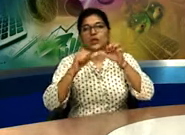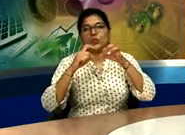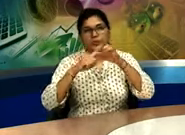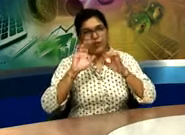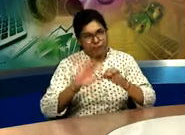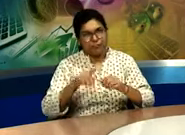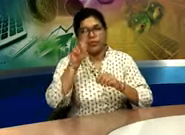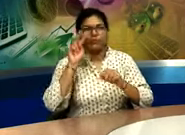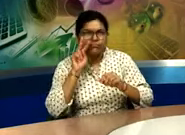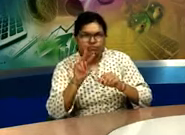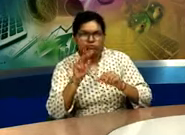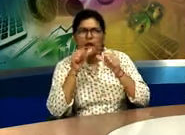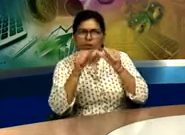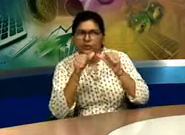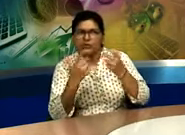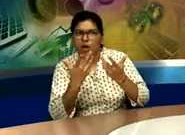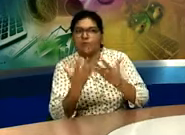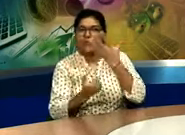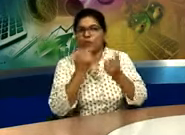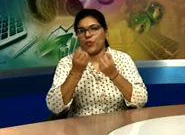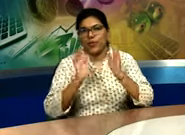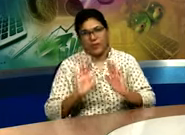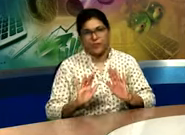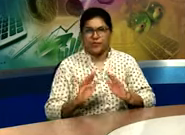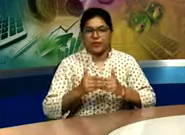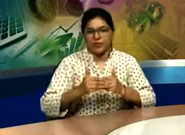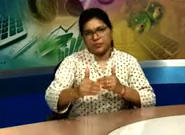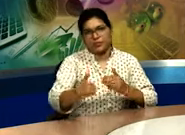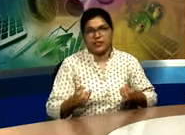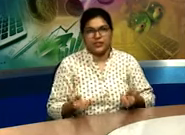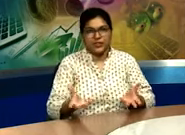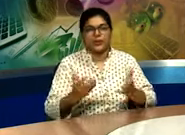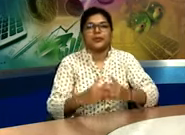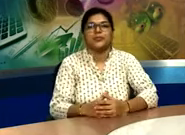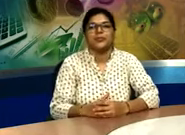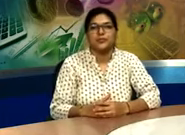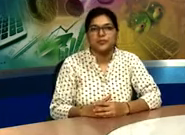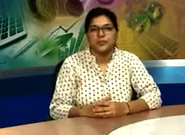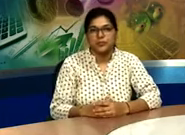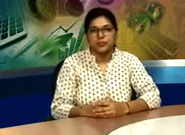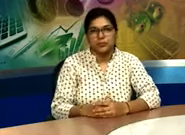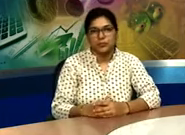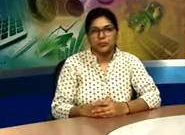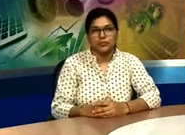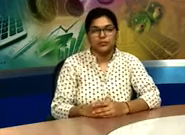understand short theme-based passages, and also you will answer questions from those passages.